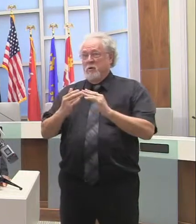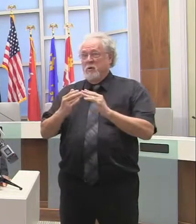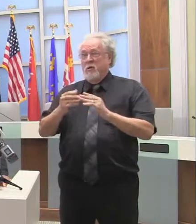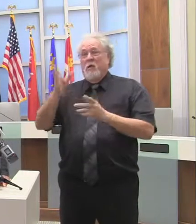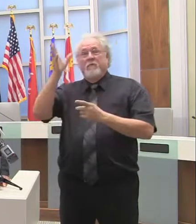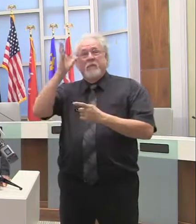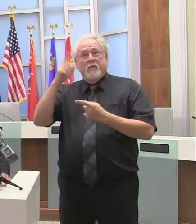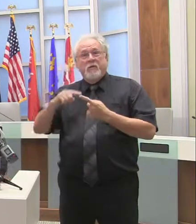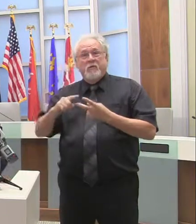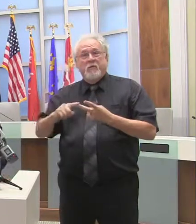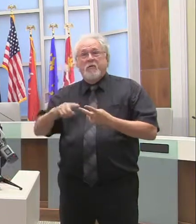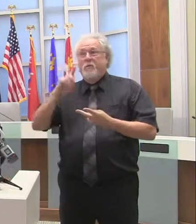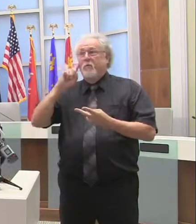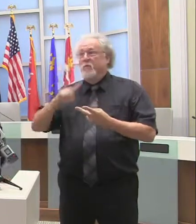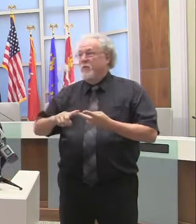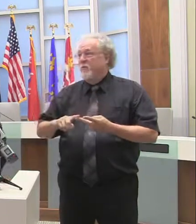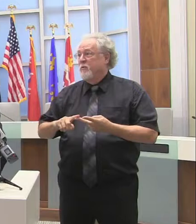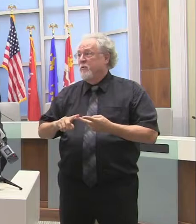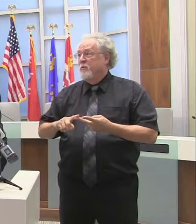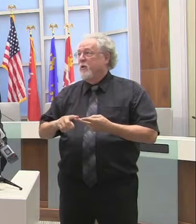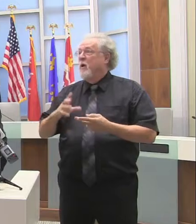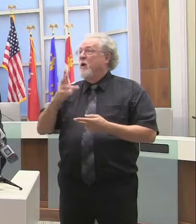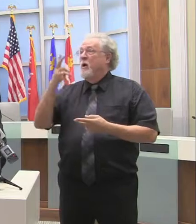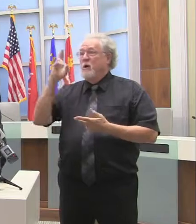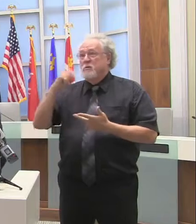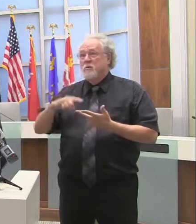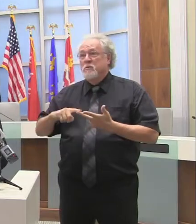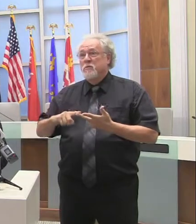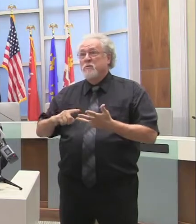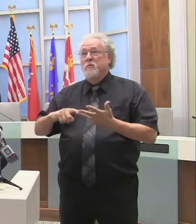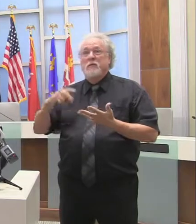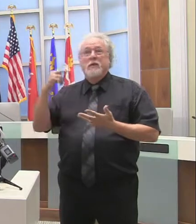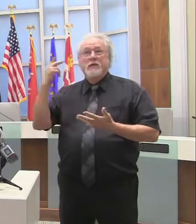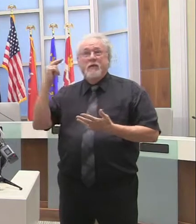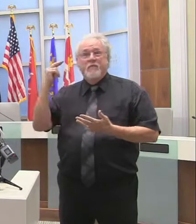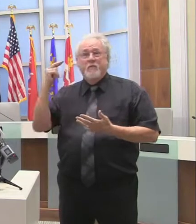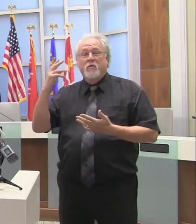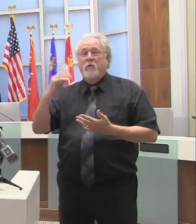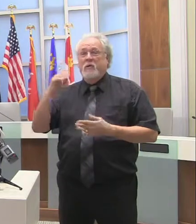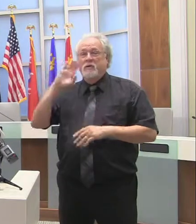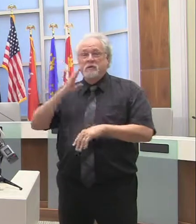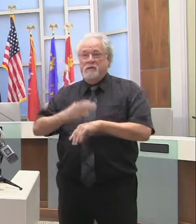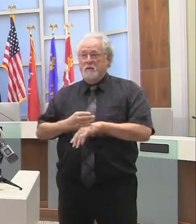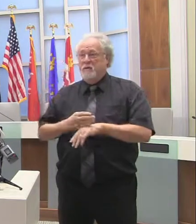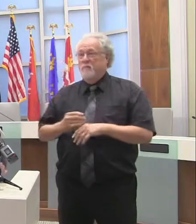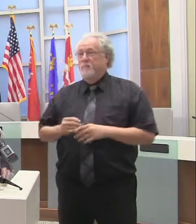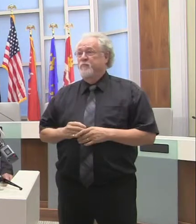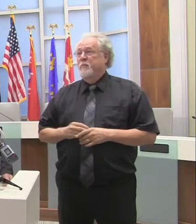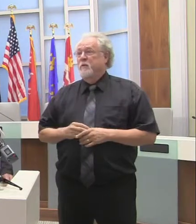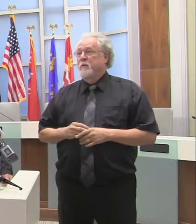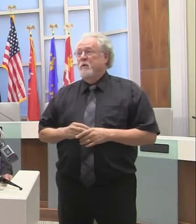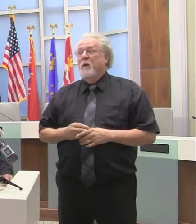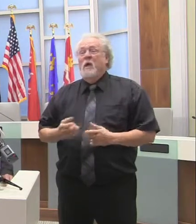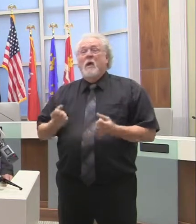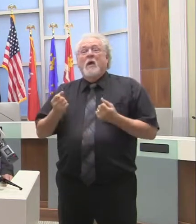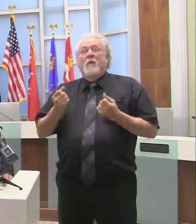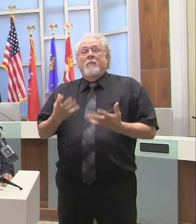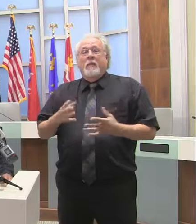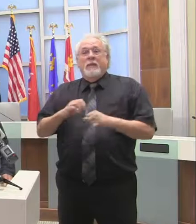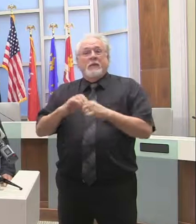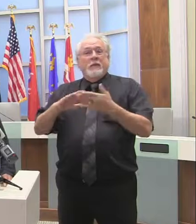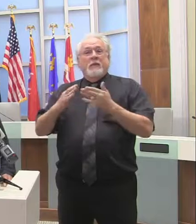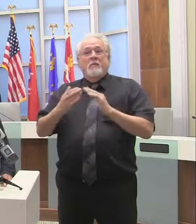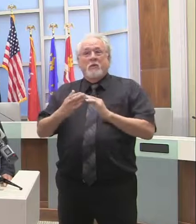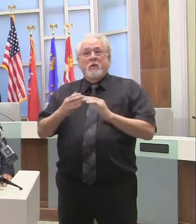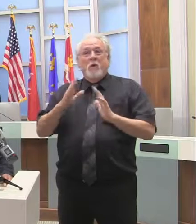a father, a brother, an uncle, nephew, and son. Many in the community